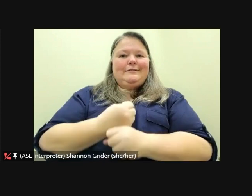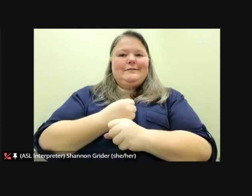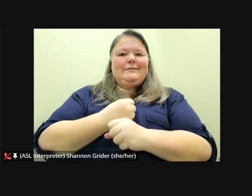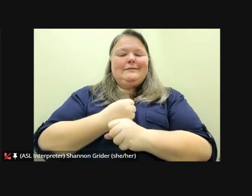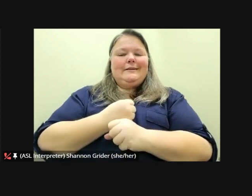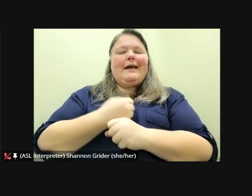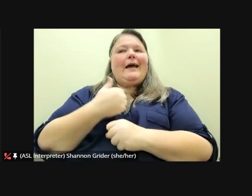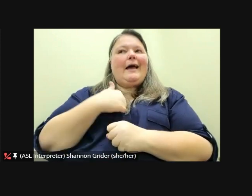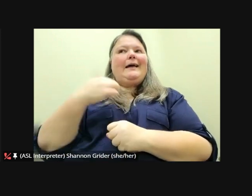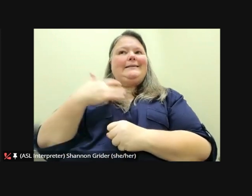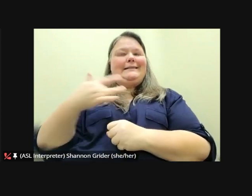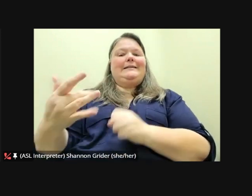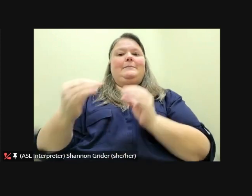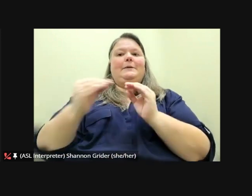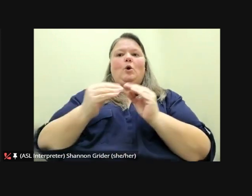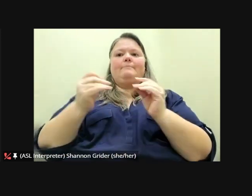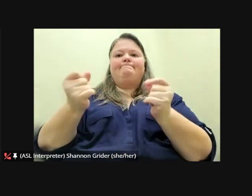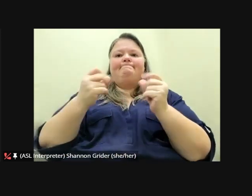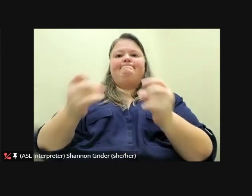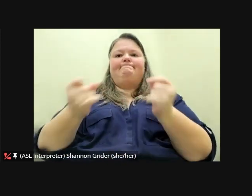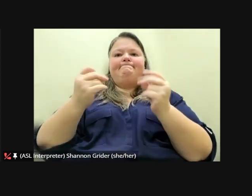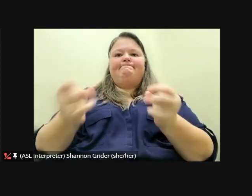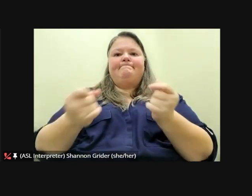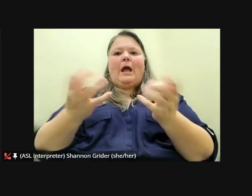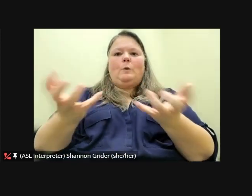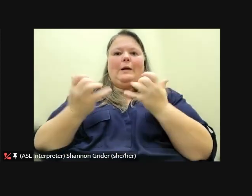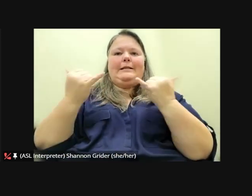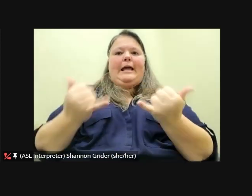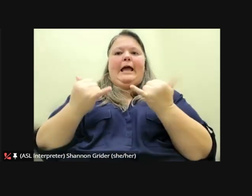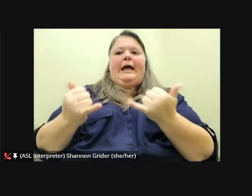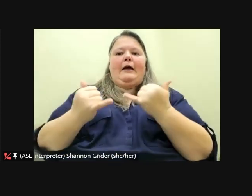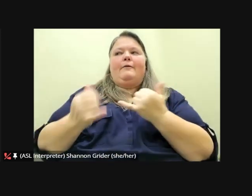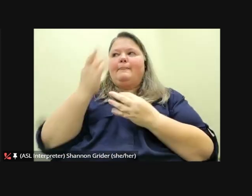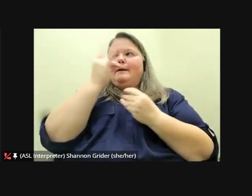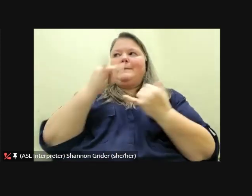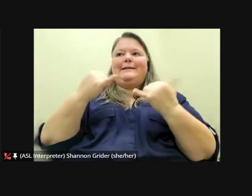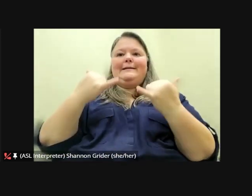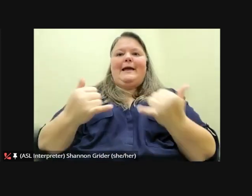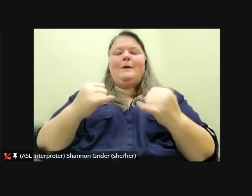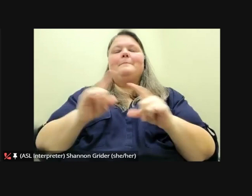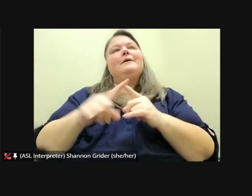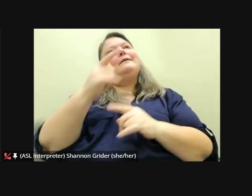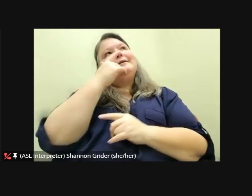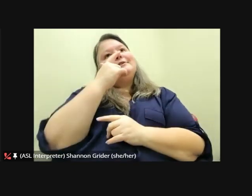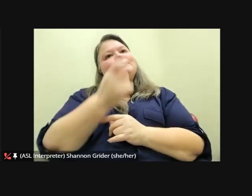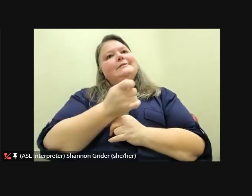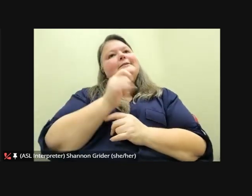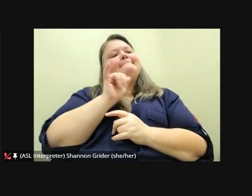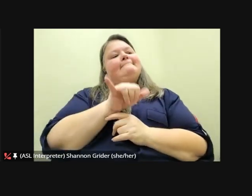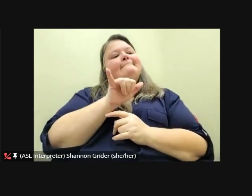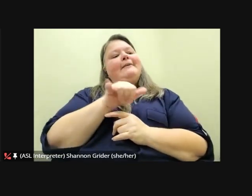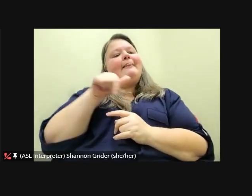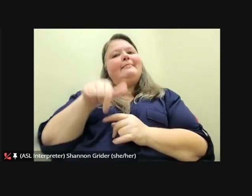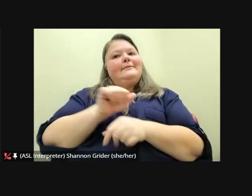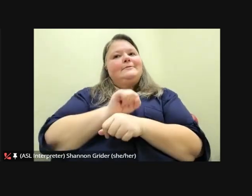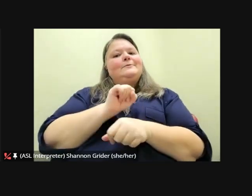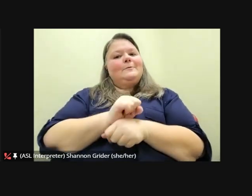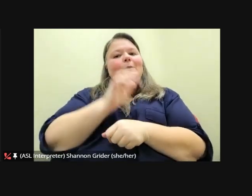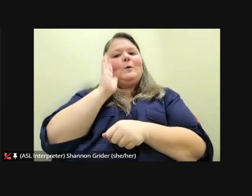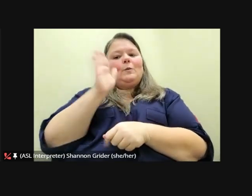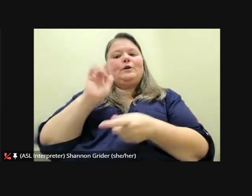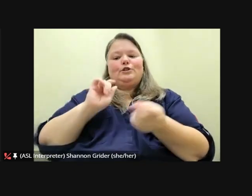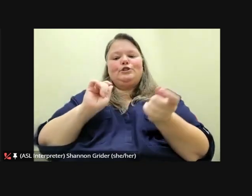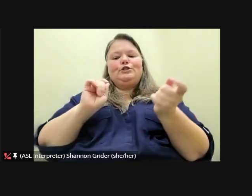more of an immediate thinker. And so it's interesting to think about how this work will transform and